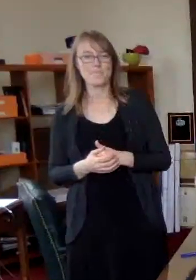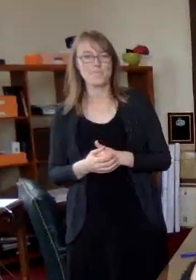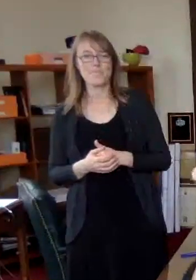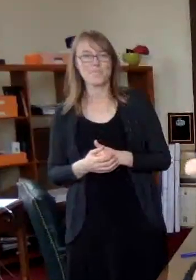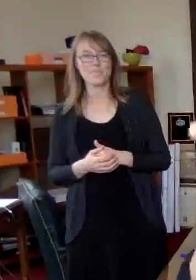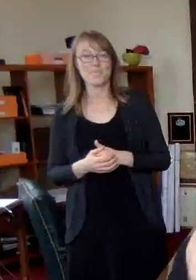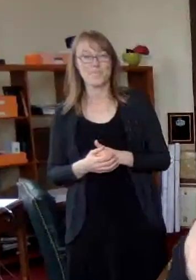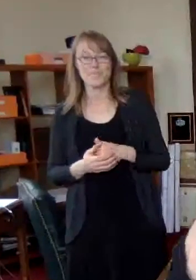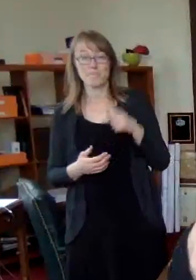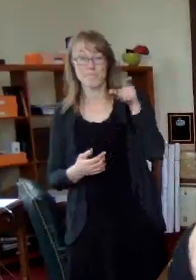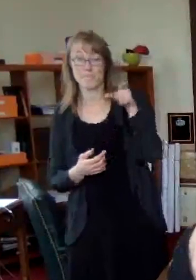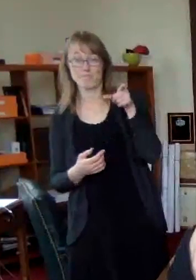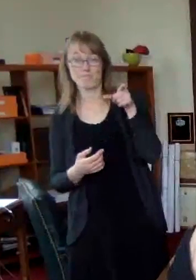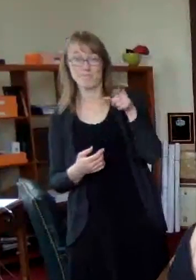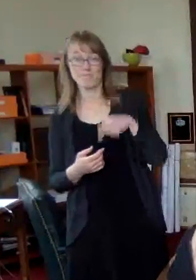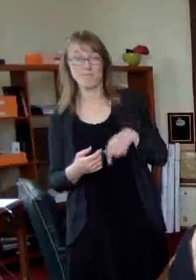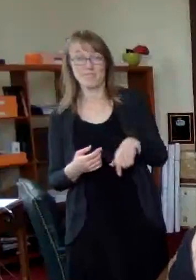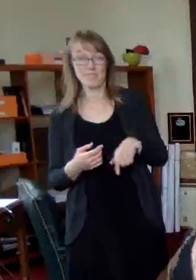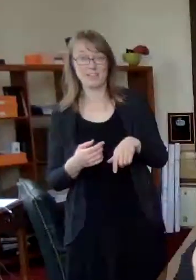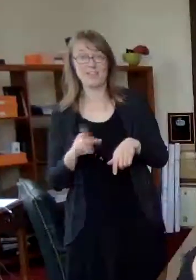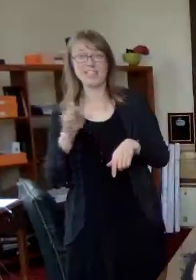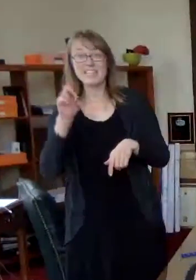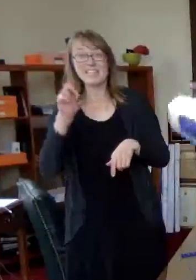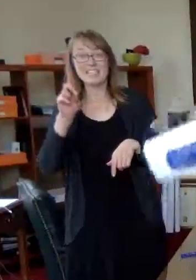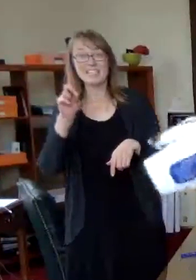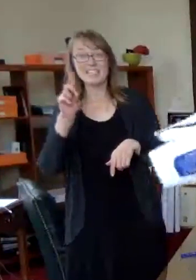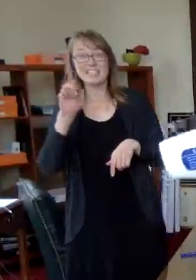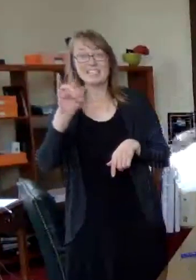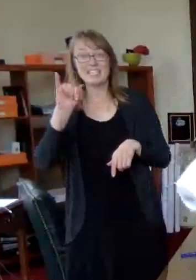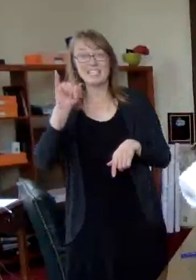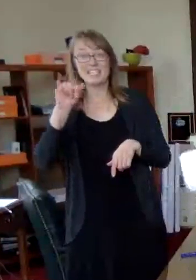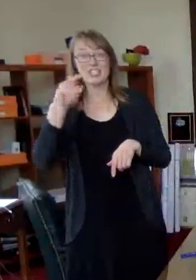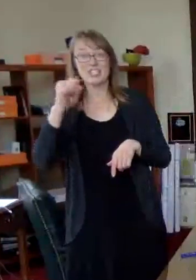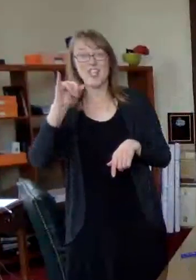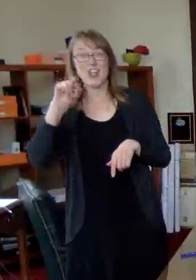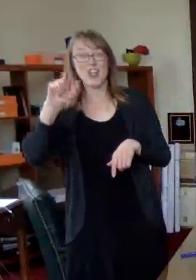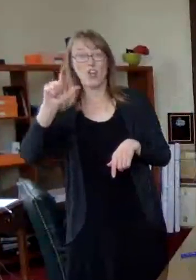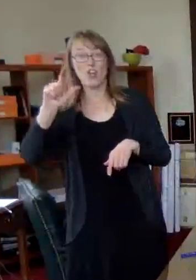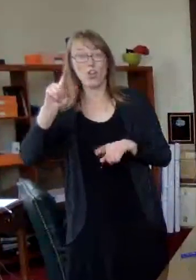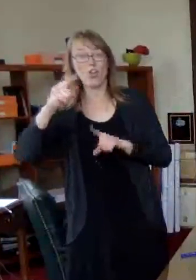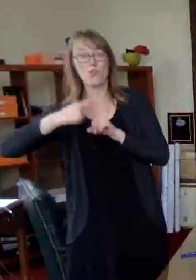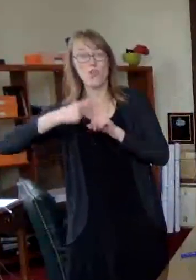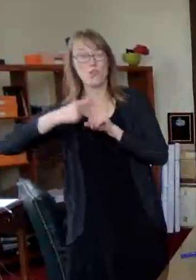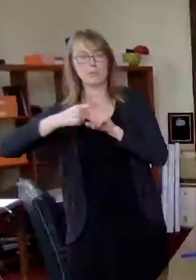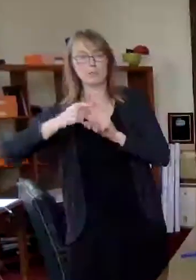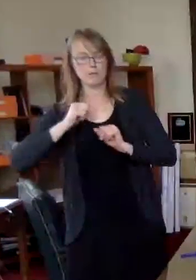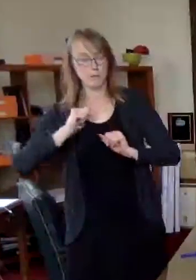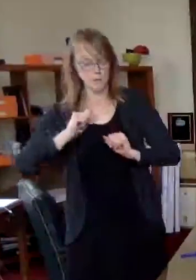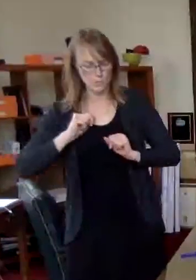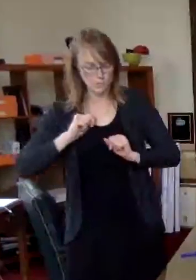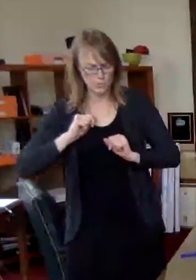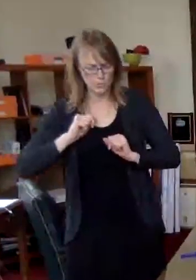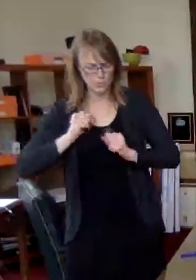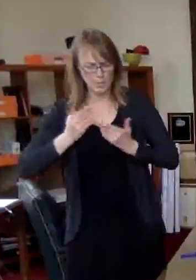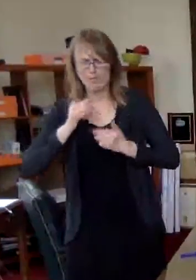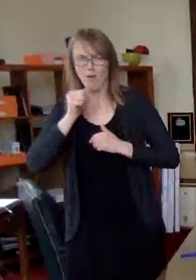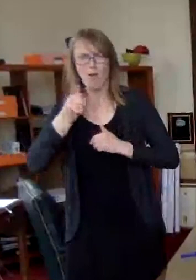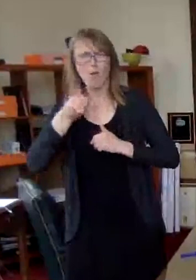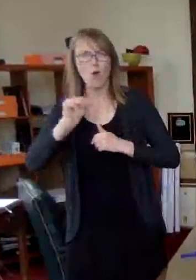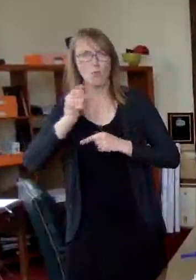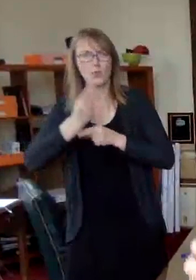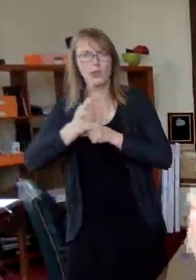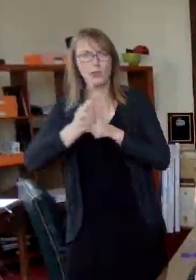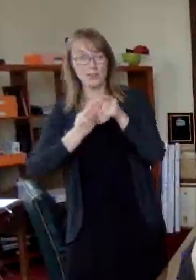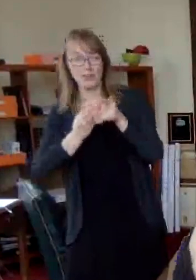digital thermometer, you can take the temperature. Did I get it? Apparently I didn't turn it on right, but here we